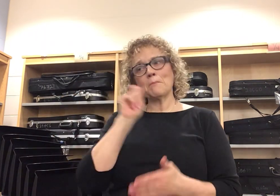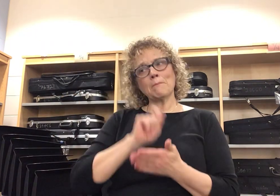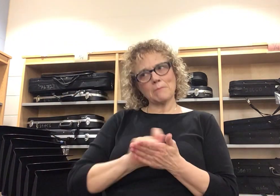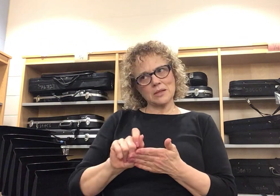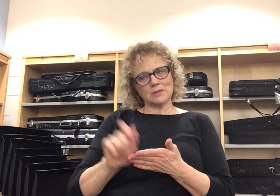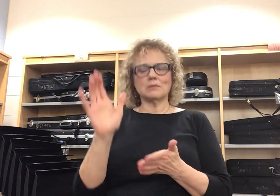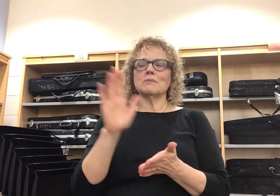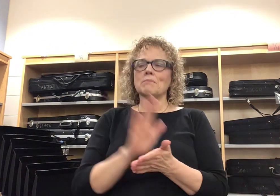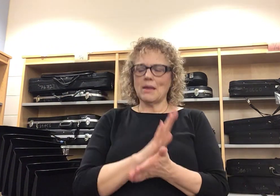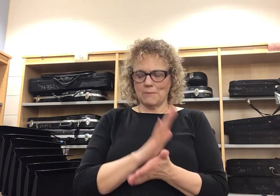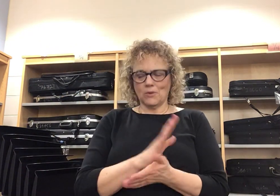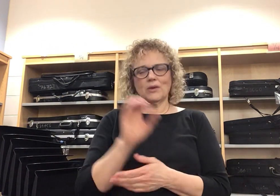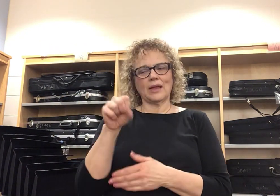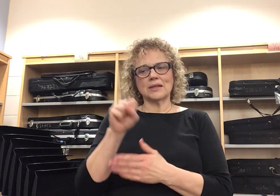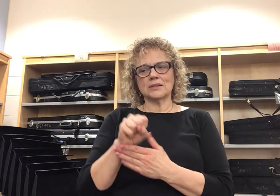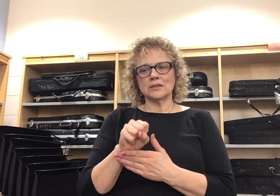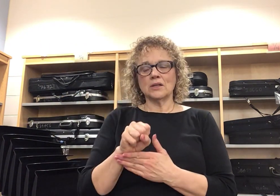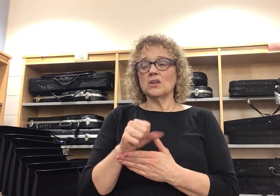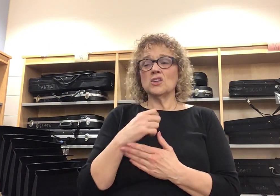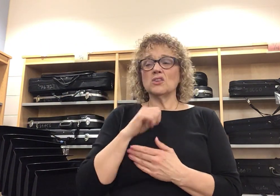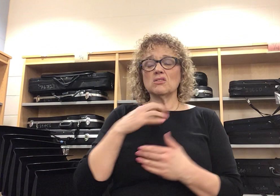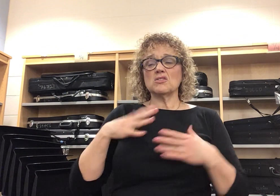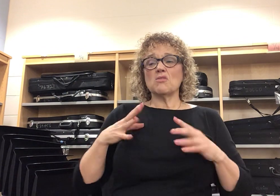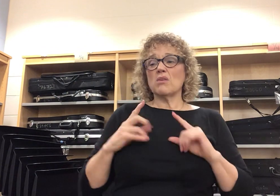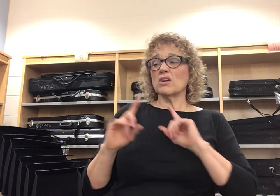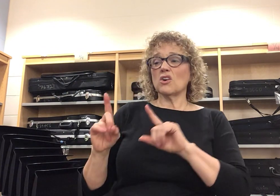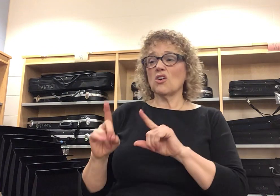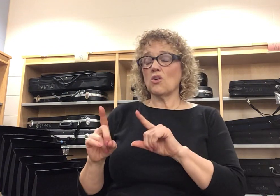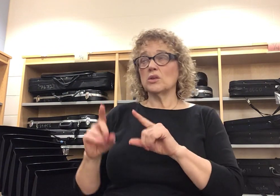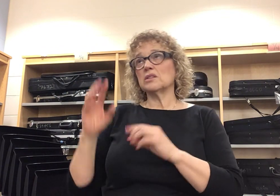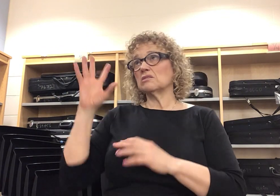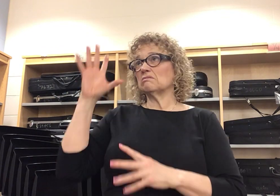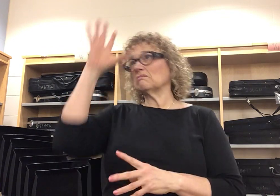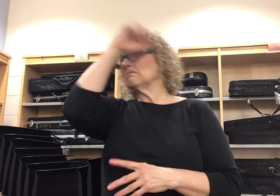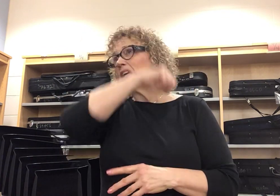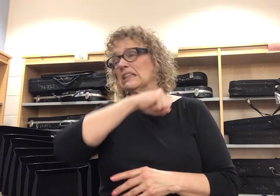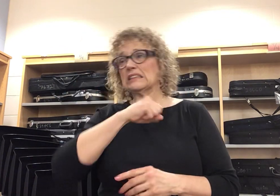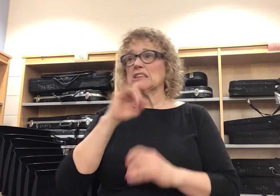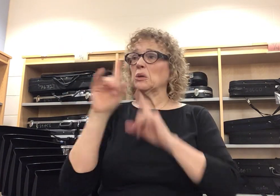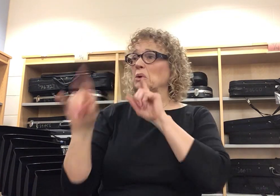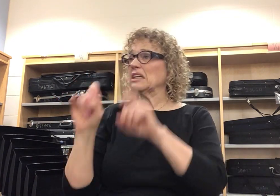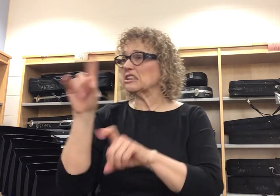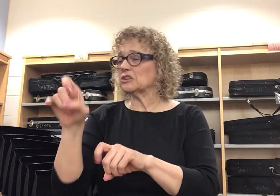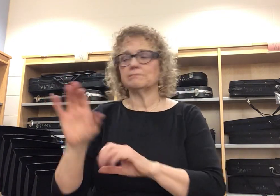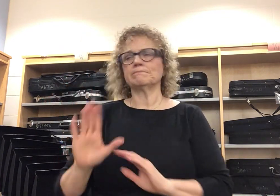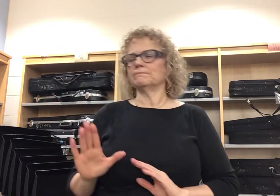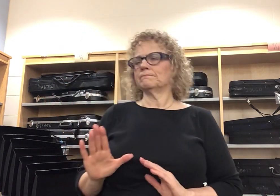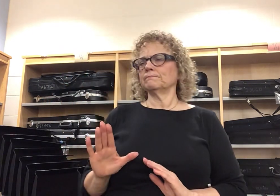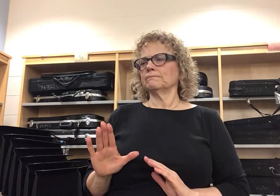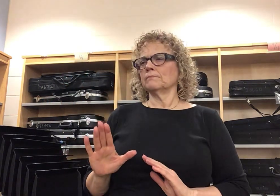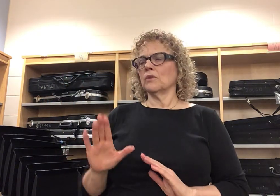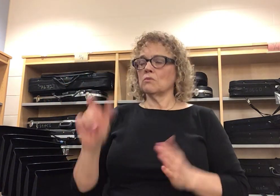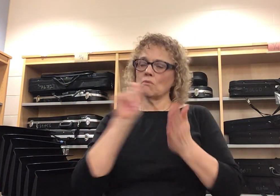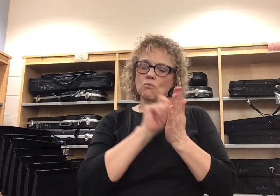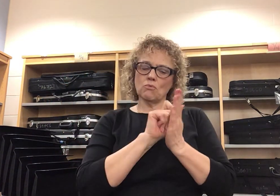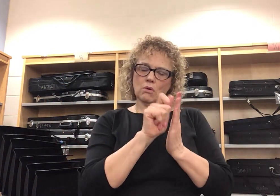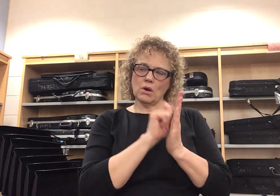not just going down there and winging it. And I want the questions written out ahead of time so that I can just glance at them, and also so that it goes